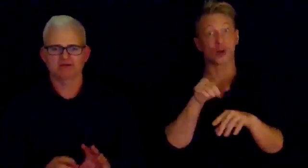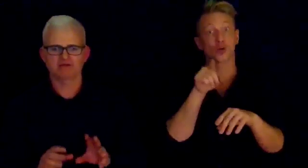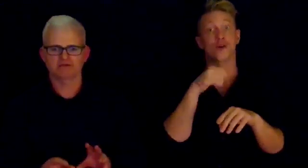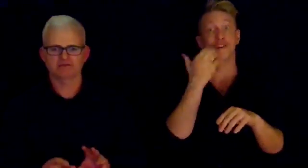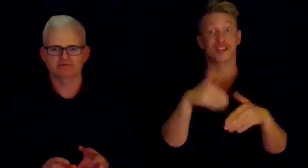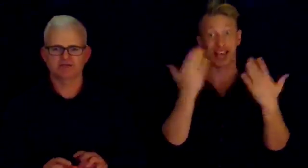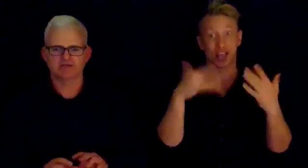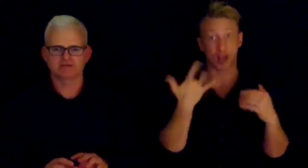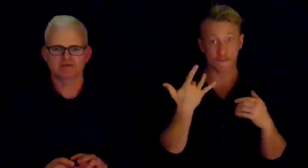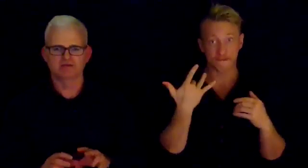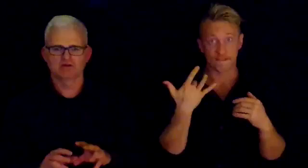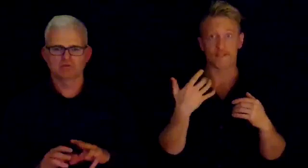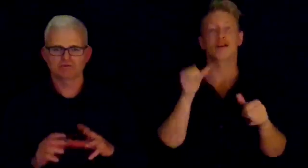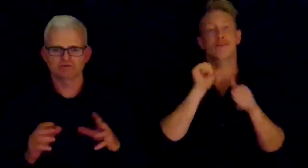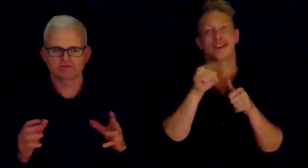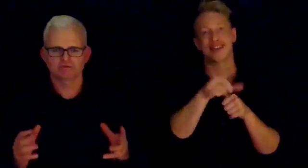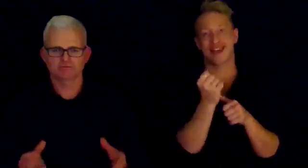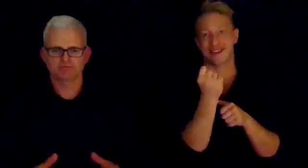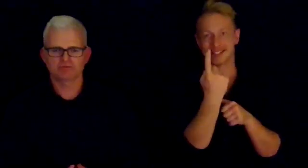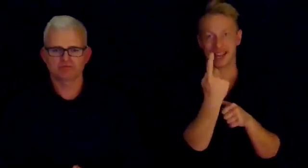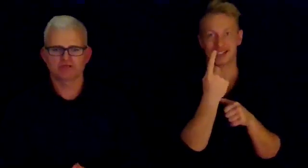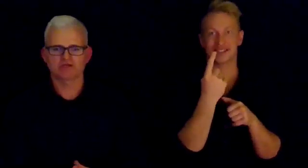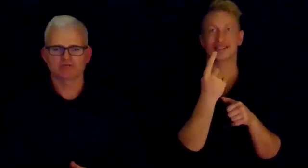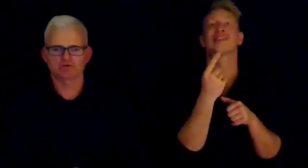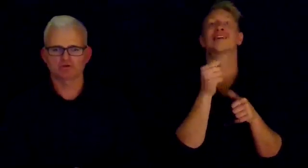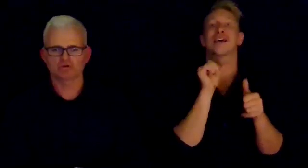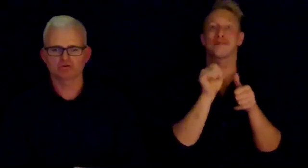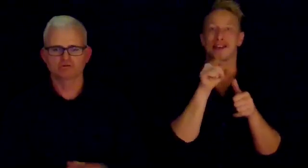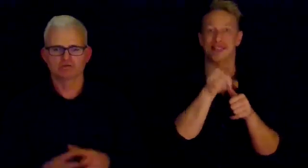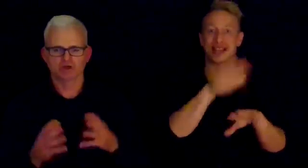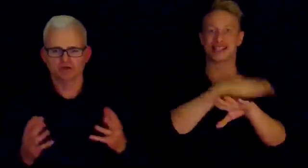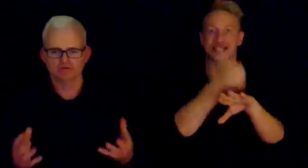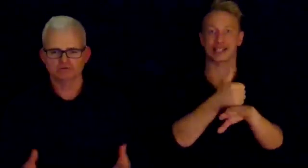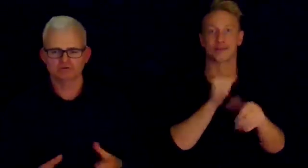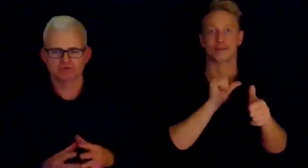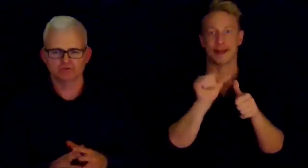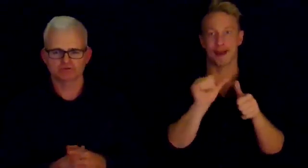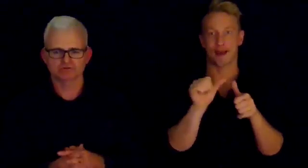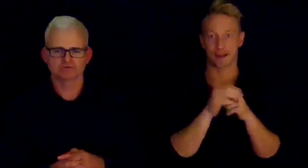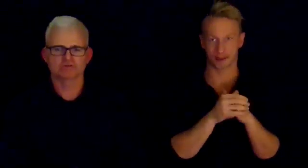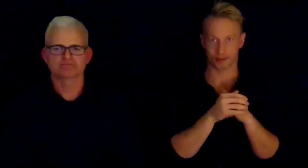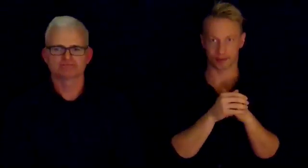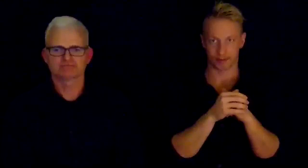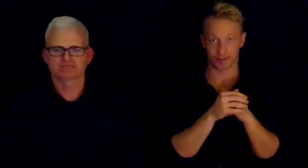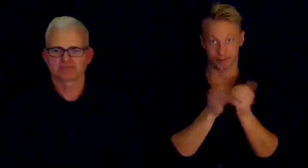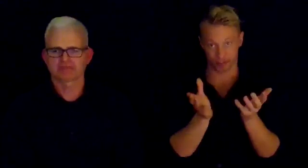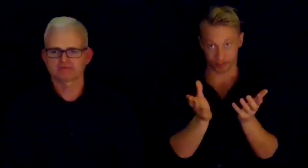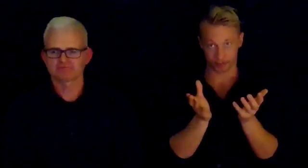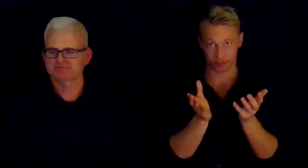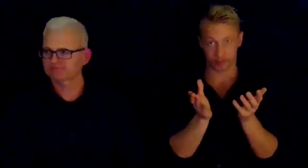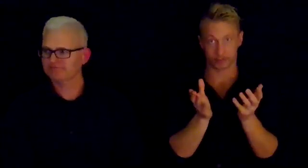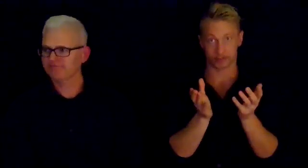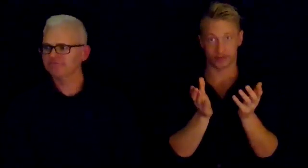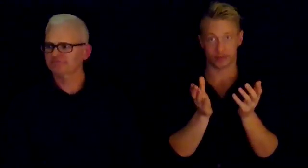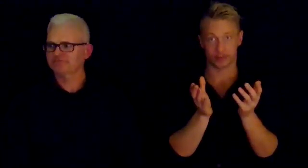better they can understand with setting up your goals and supports.